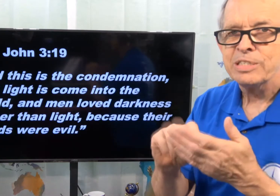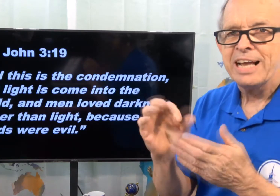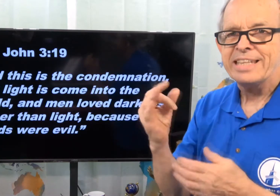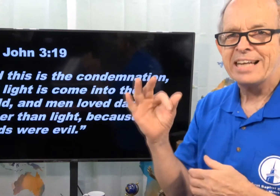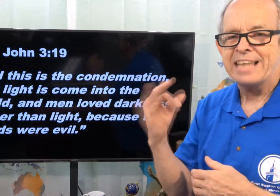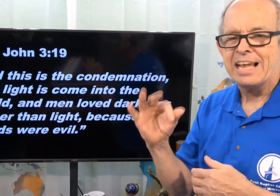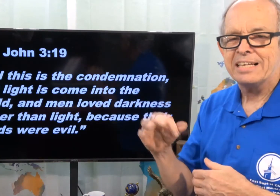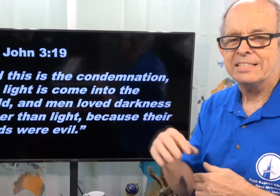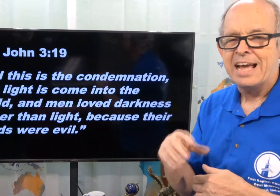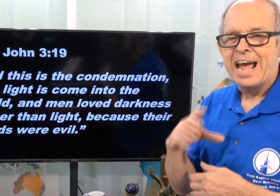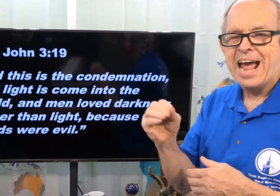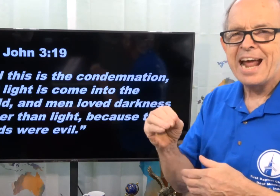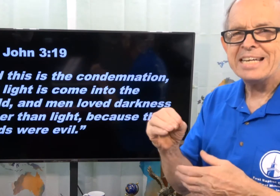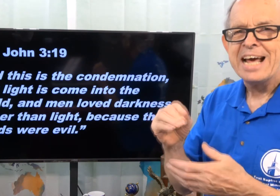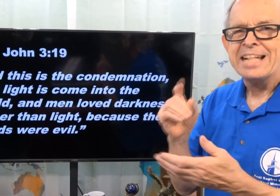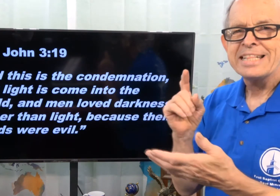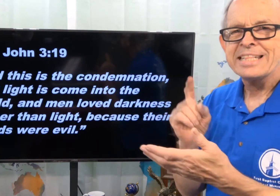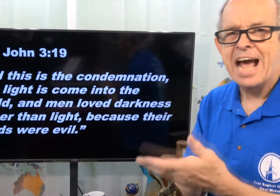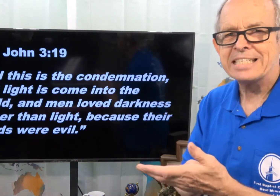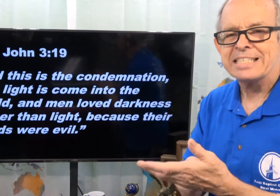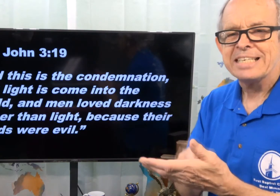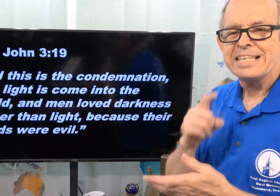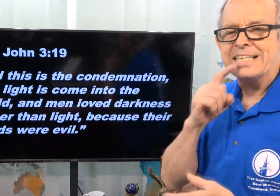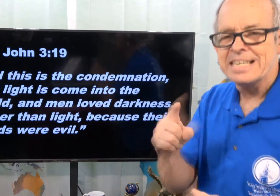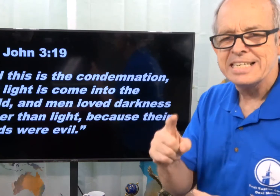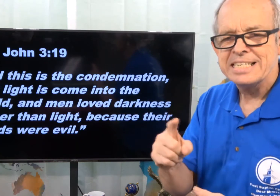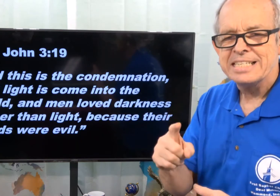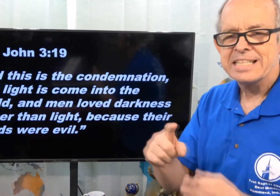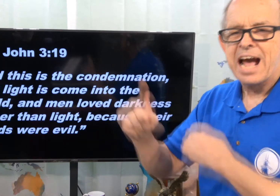Verse 19. And such is the